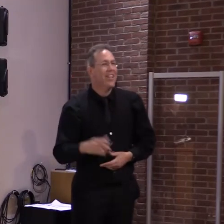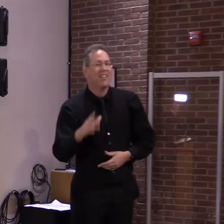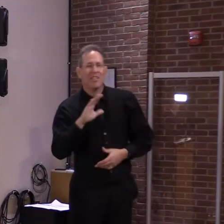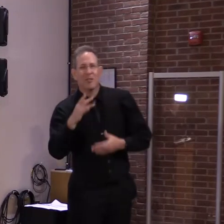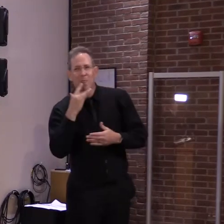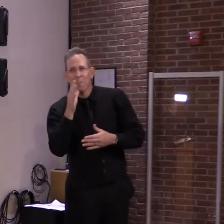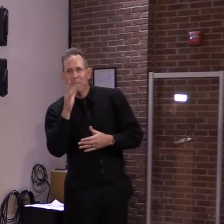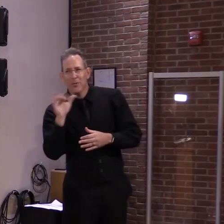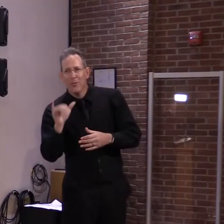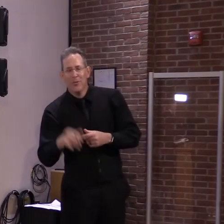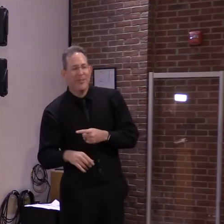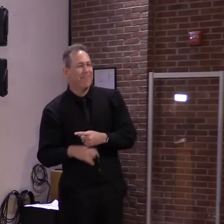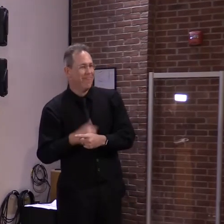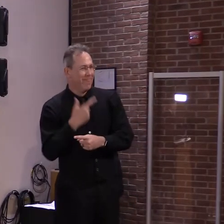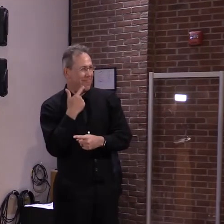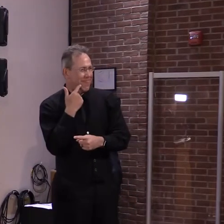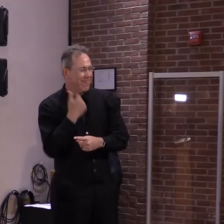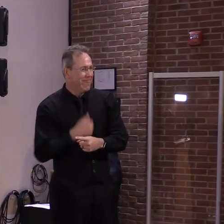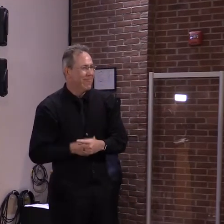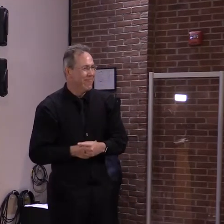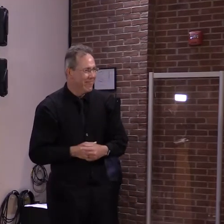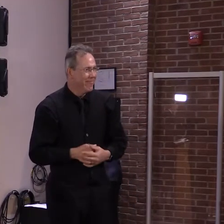Thanks for having the governor for us.